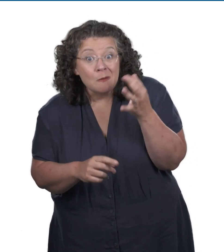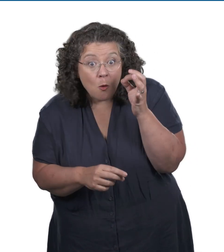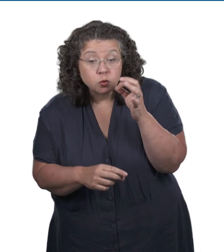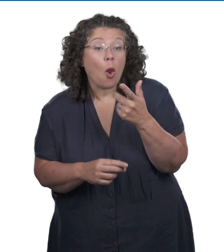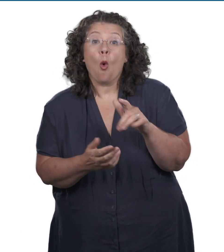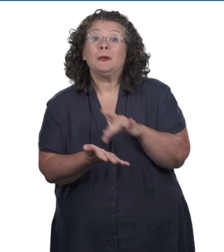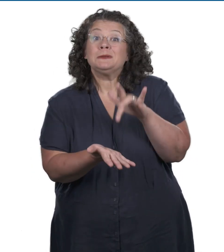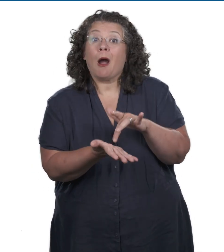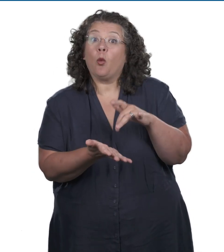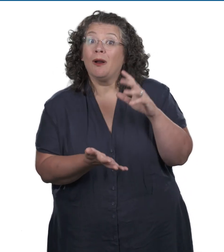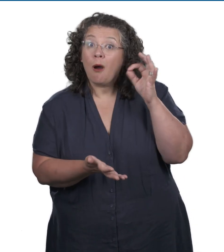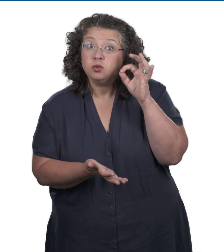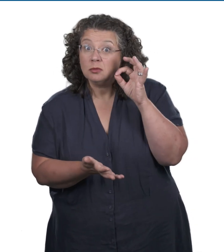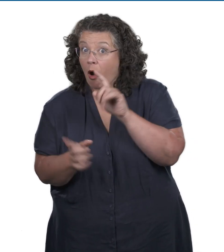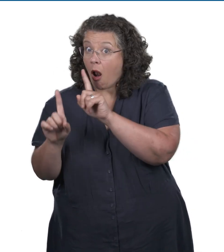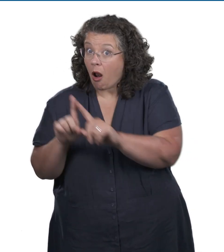or your community or town council.